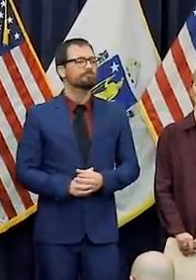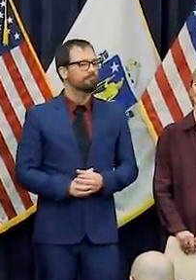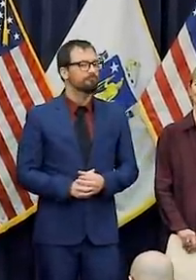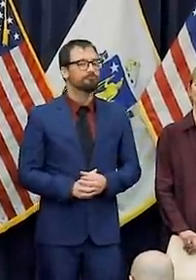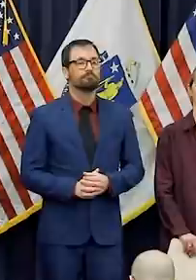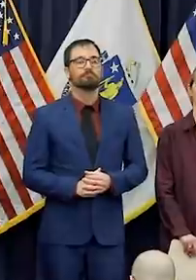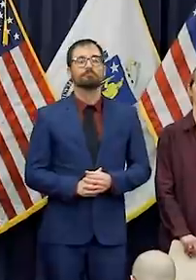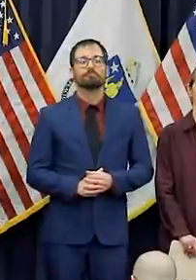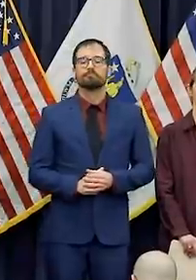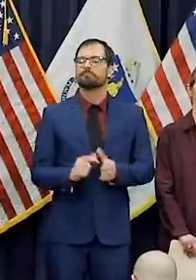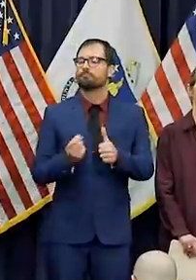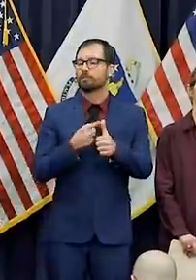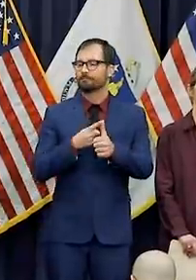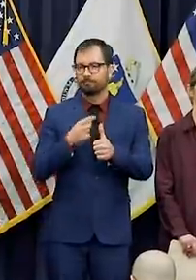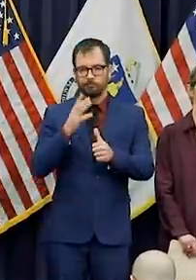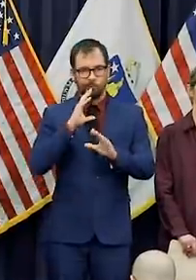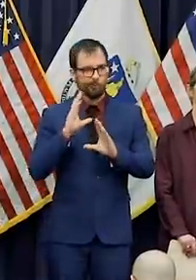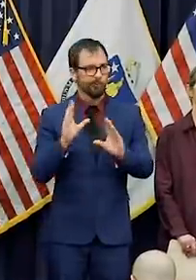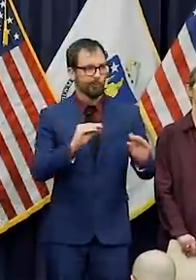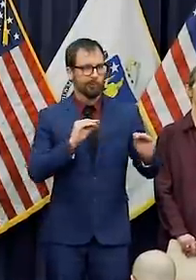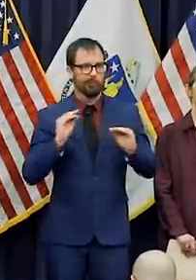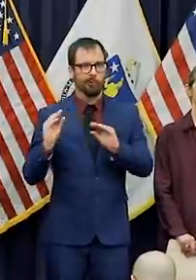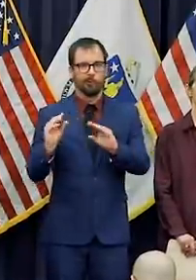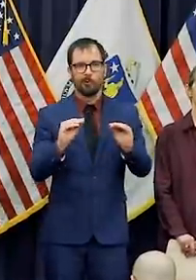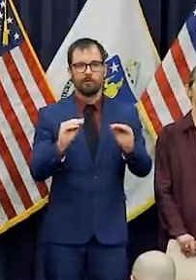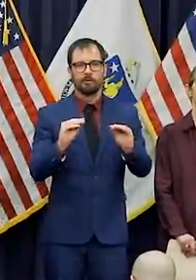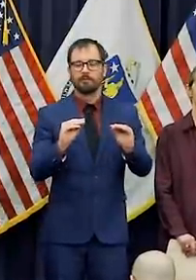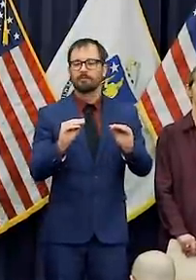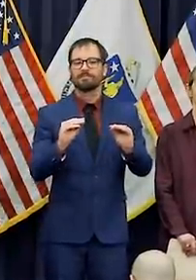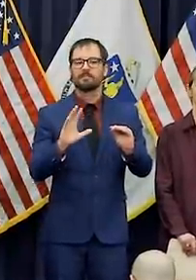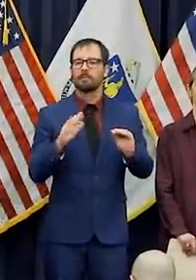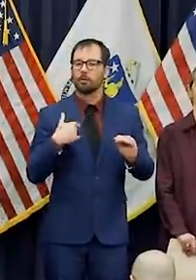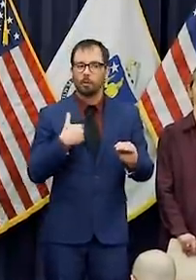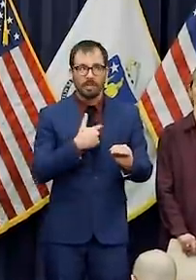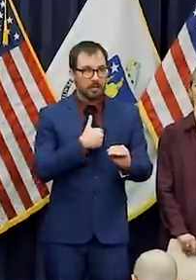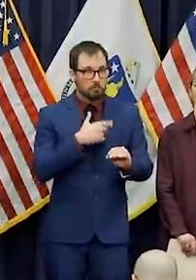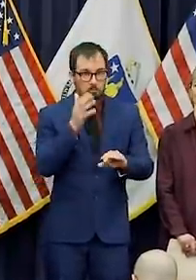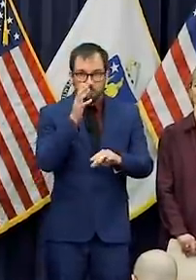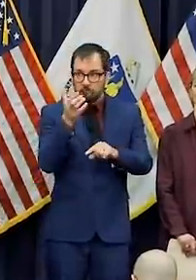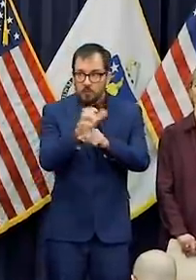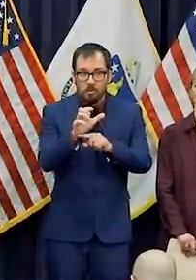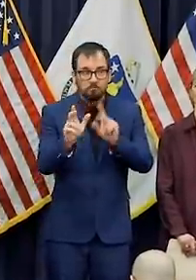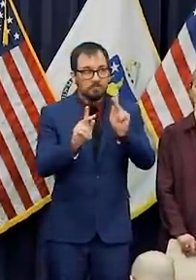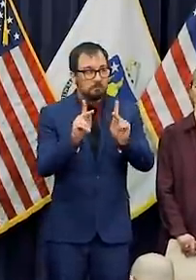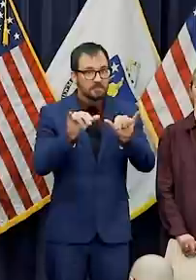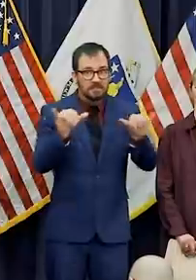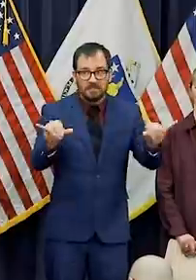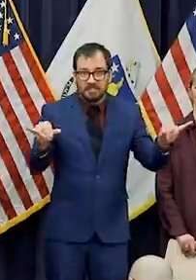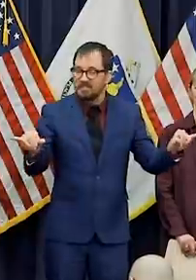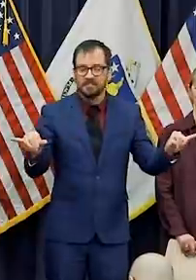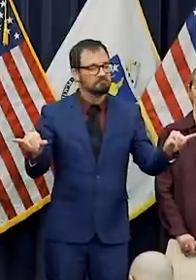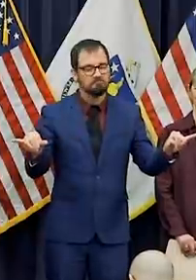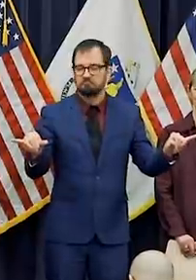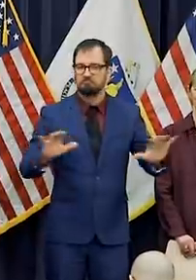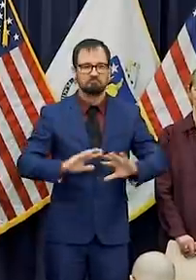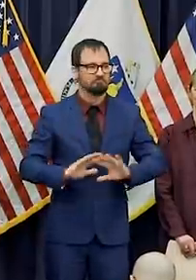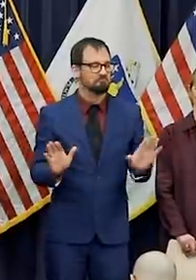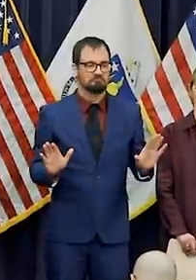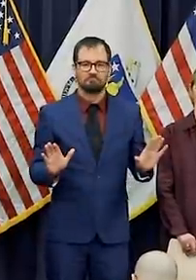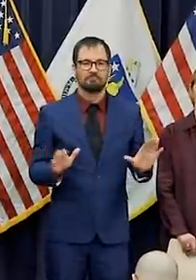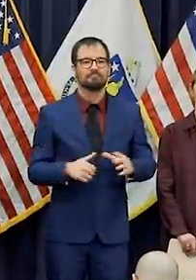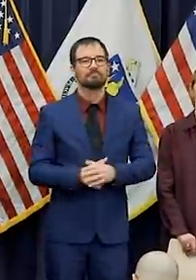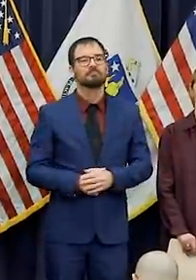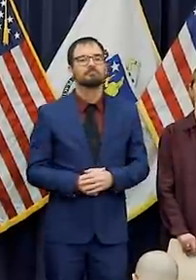any forced shelter-in-place orders. Everyone needs to get their news from legitimate places, not from their